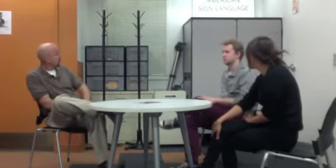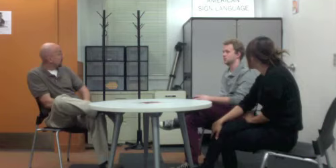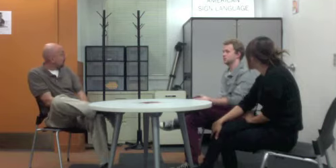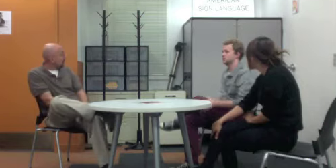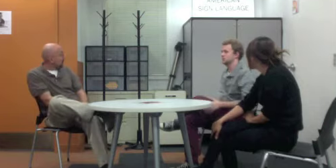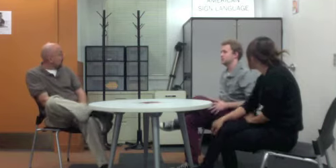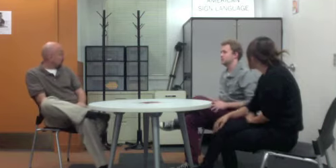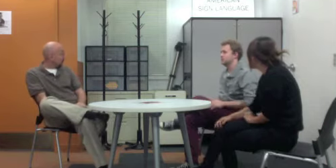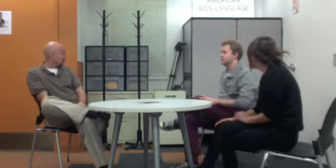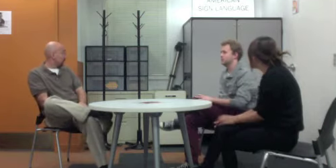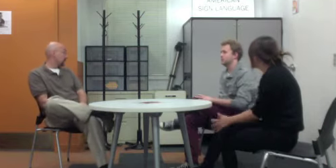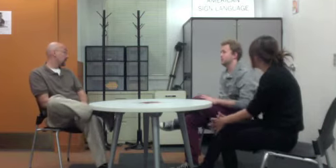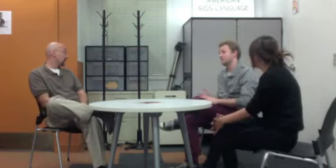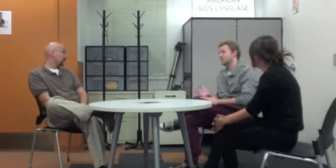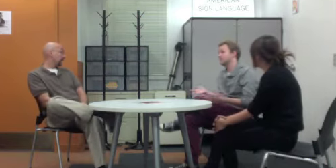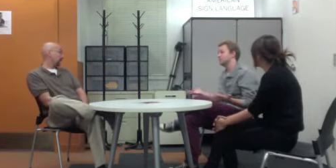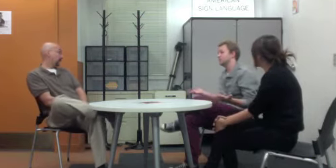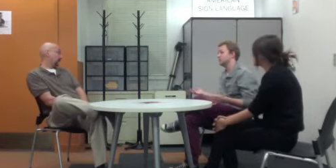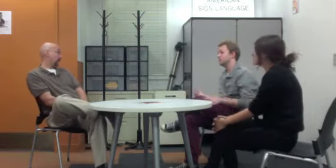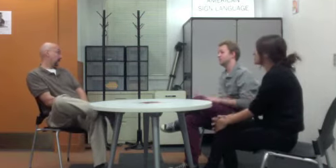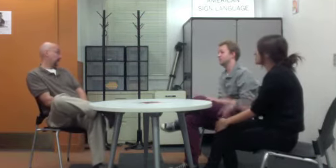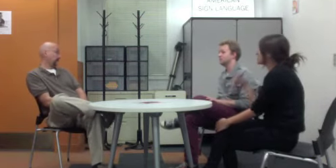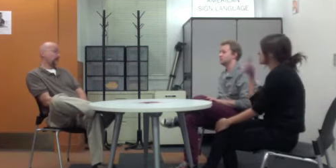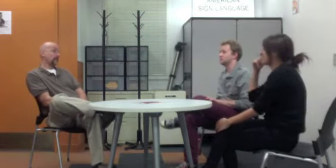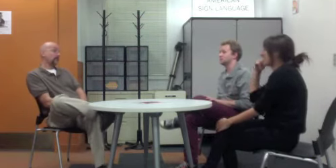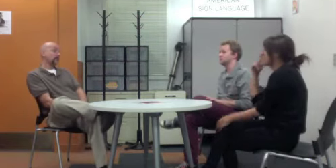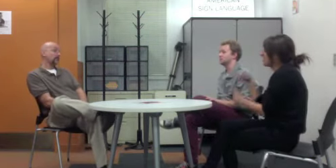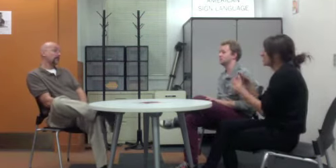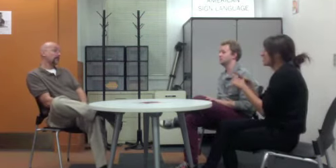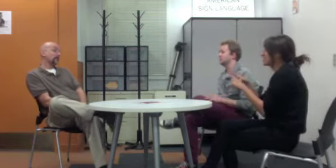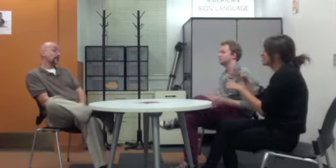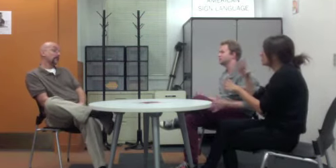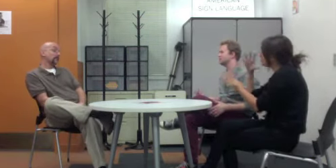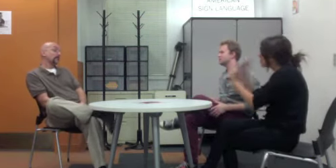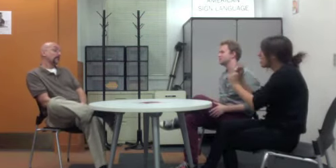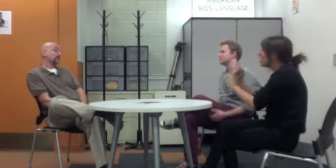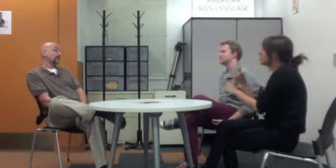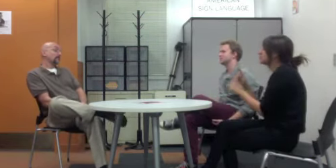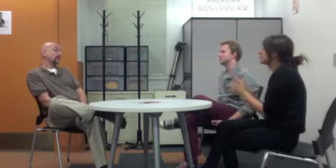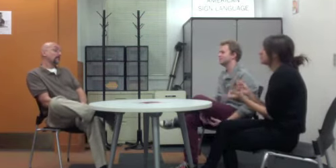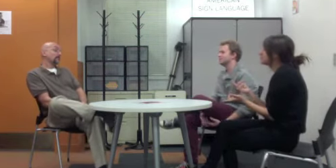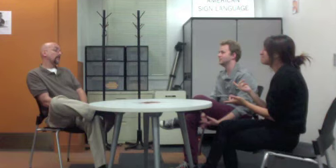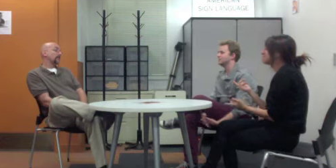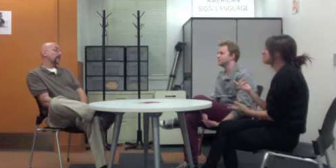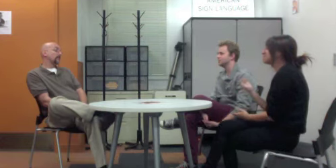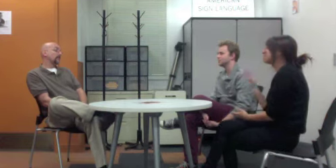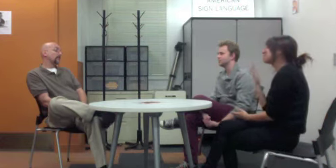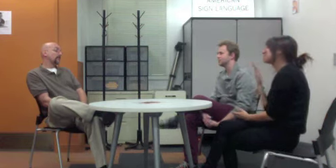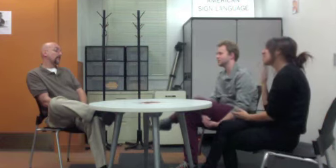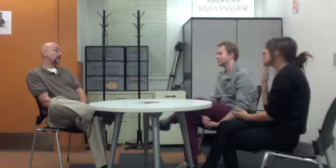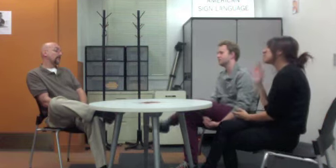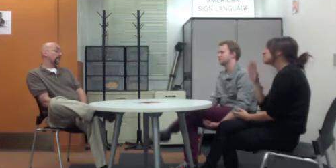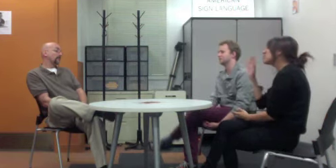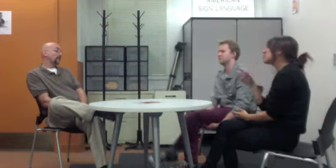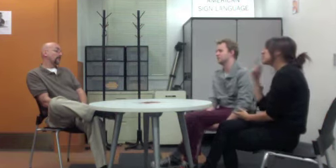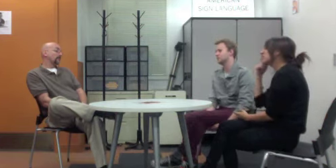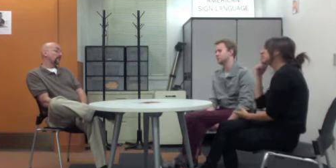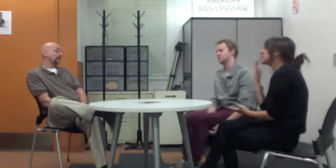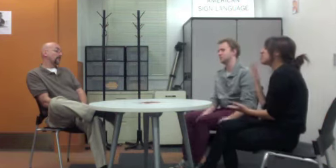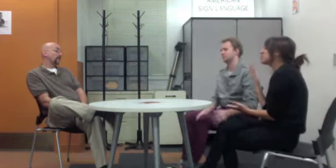interpreter? Well, I think sign language is fascinating. So, but I haven't really thought about studying it or making a career out of sign language. I'm pretty set with